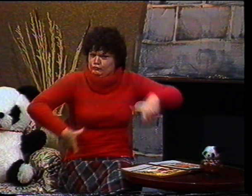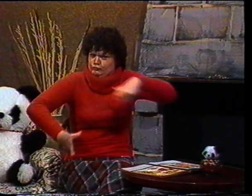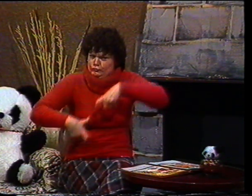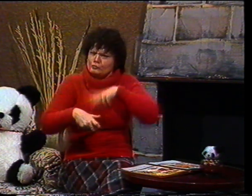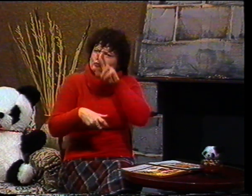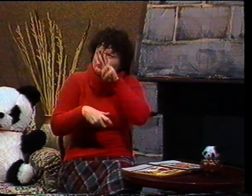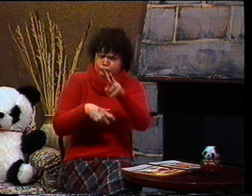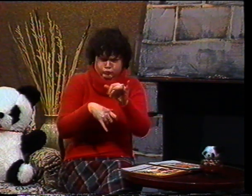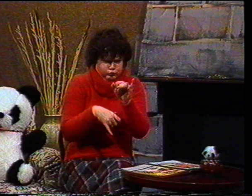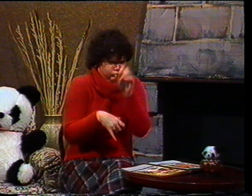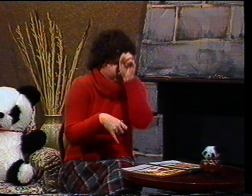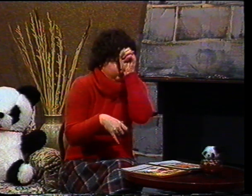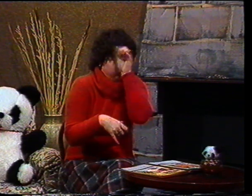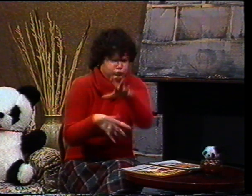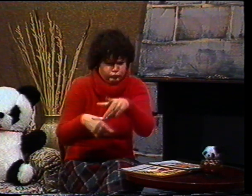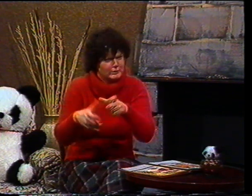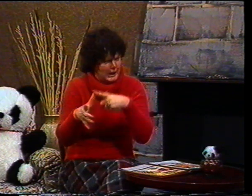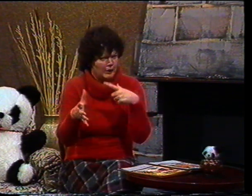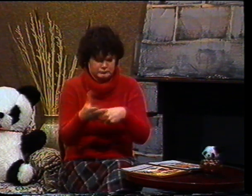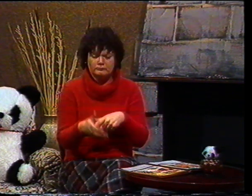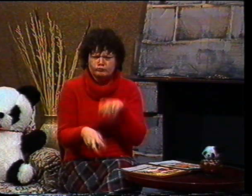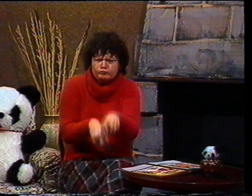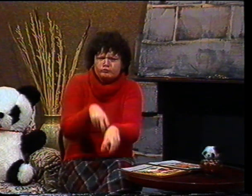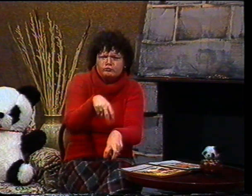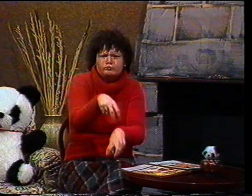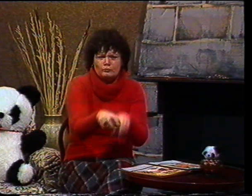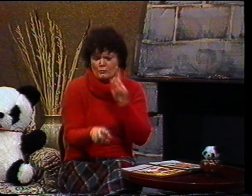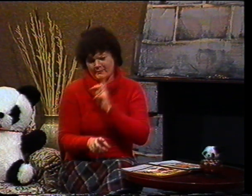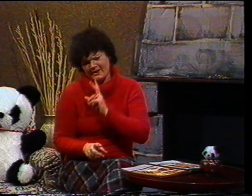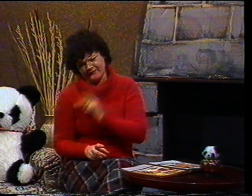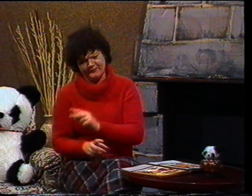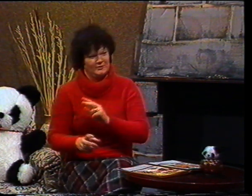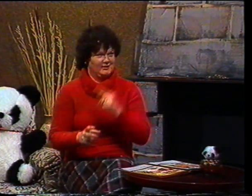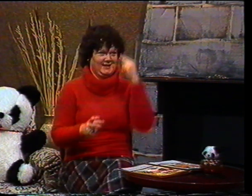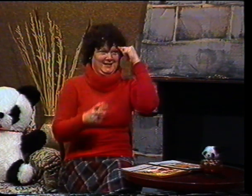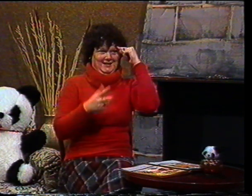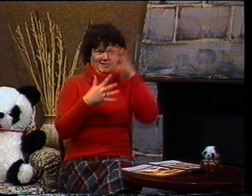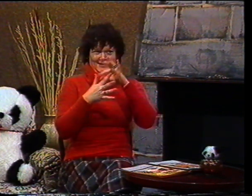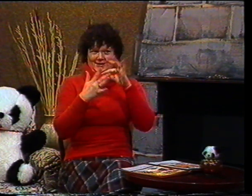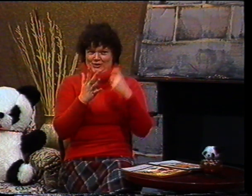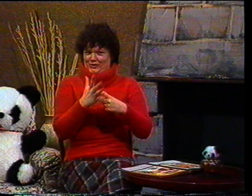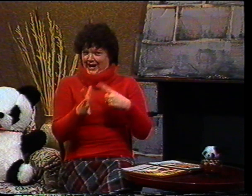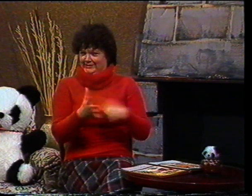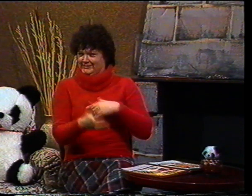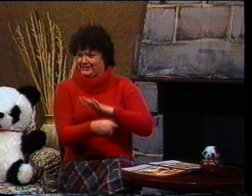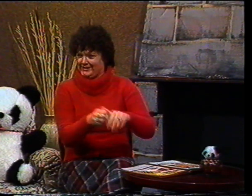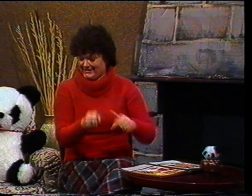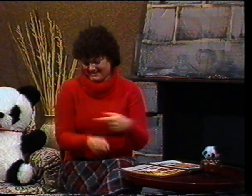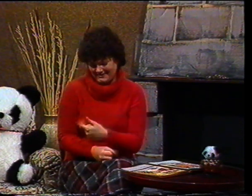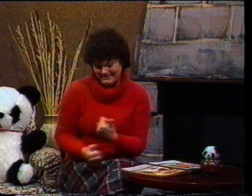striped cat. It looked really fierce. And it prowled along, and the woman spoke to it, and she was thinking about the rats